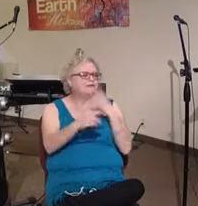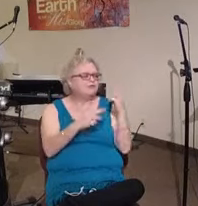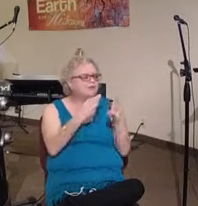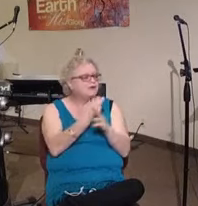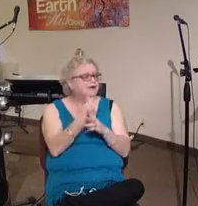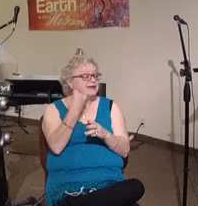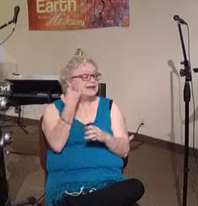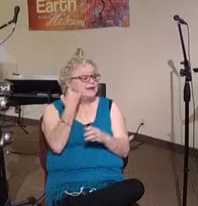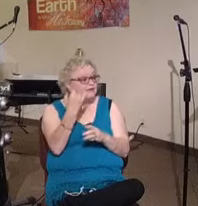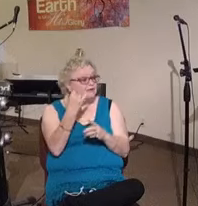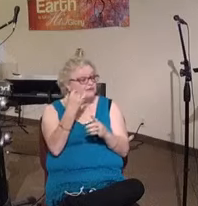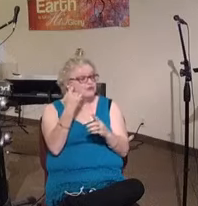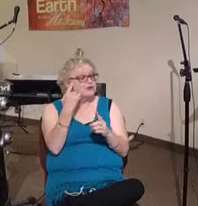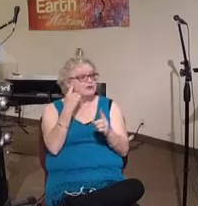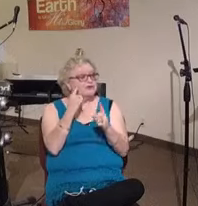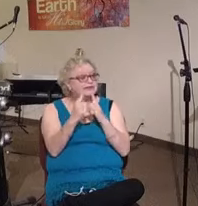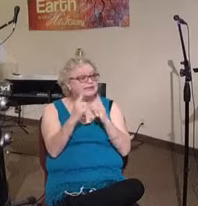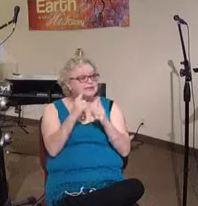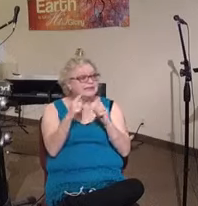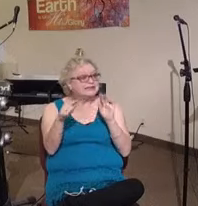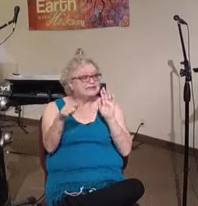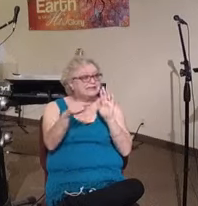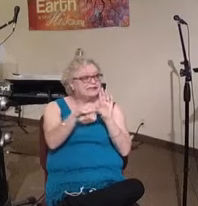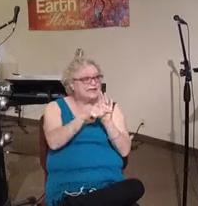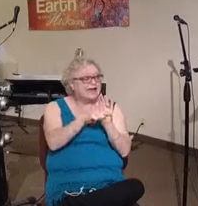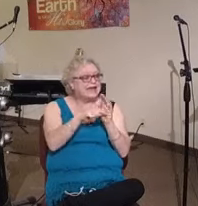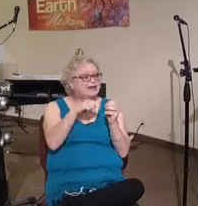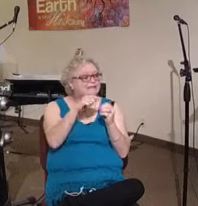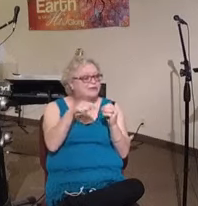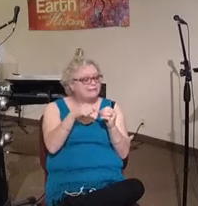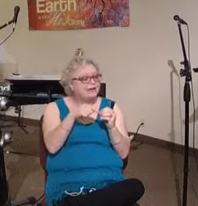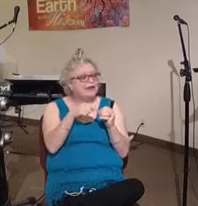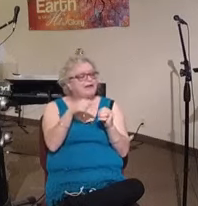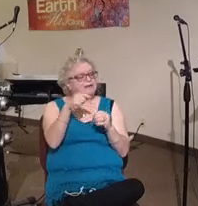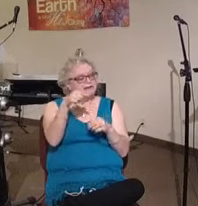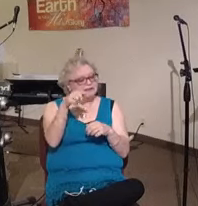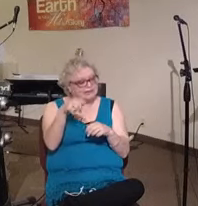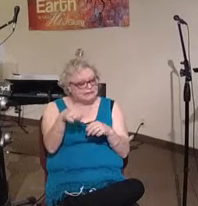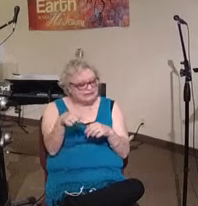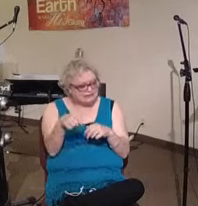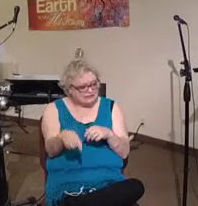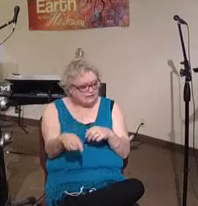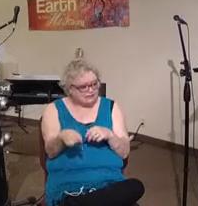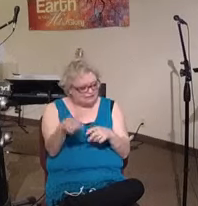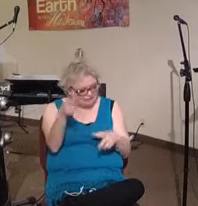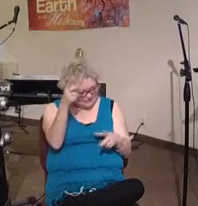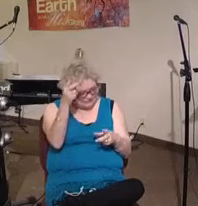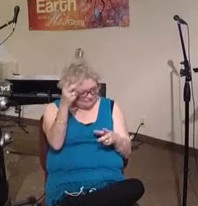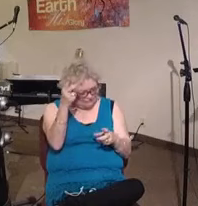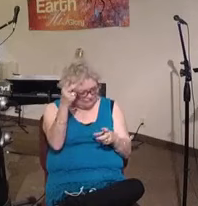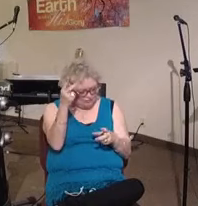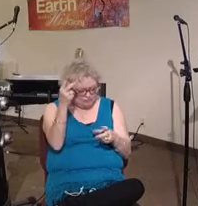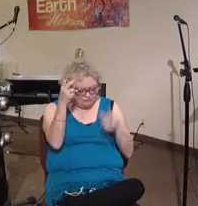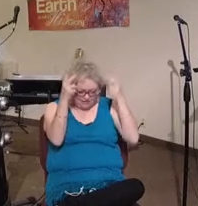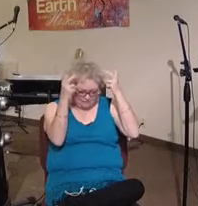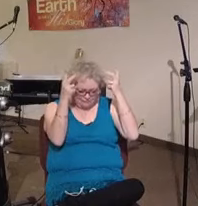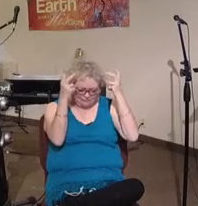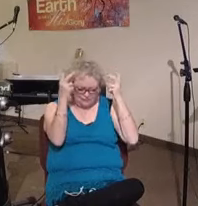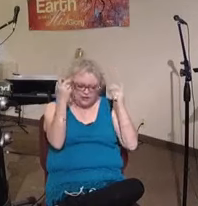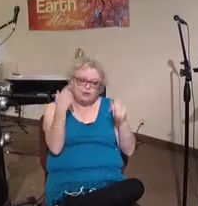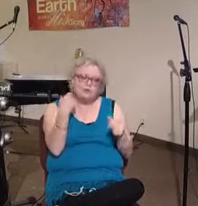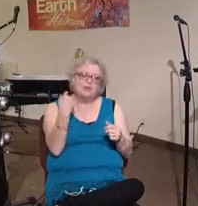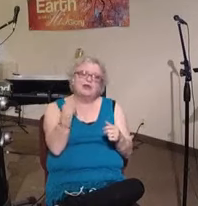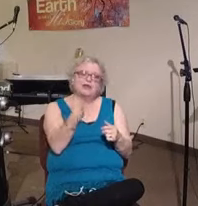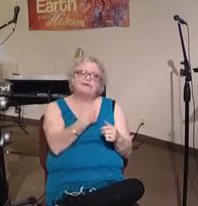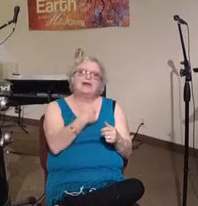anytime you talk negative about the devil, you know, things are going to happen. They just happen. And we've had quite a spiritual battle going